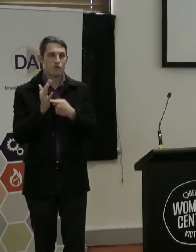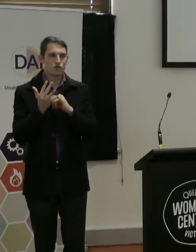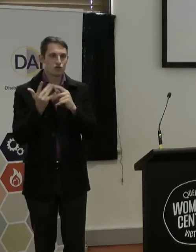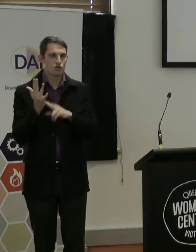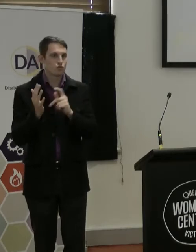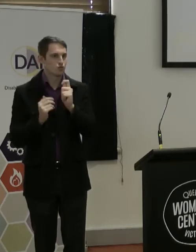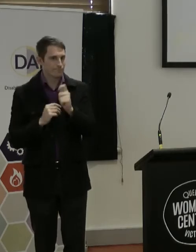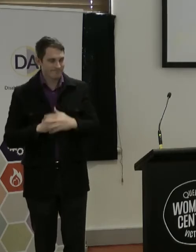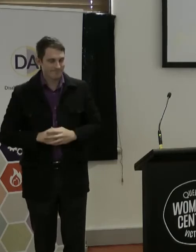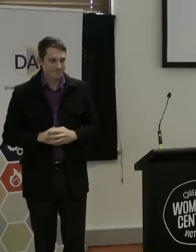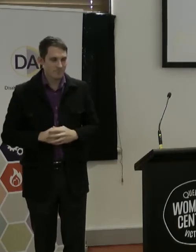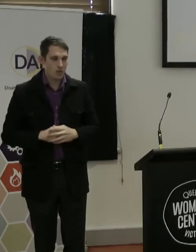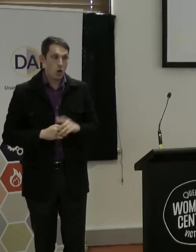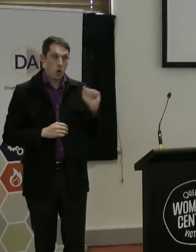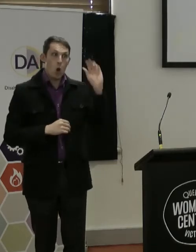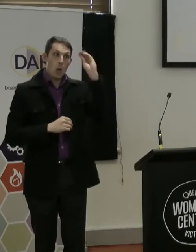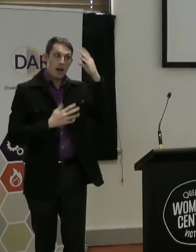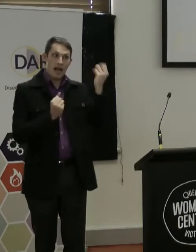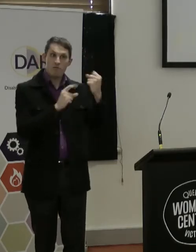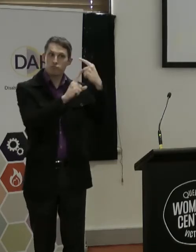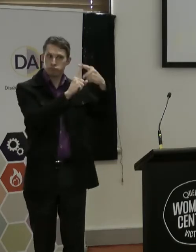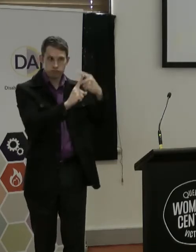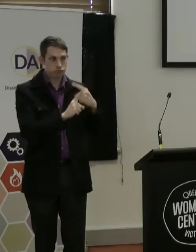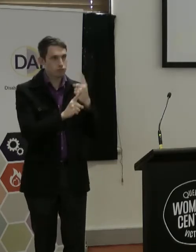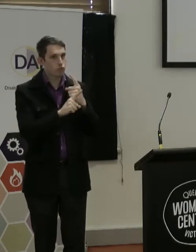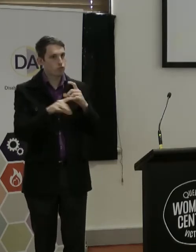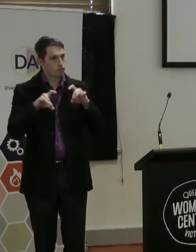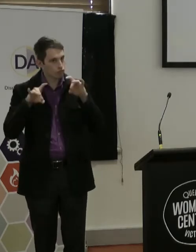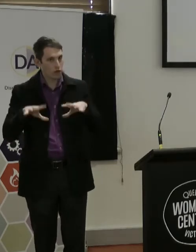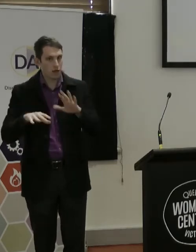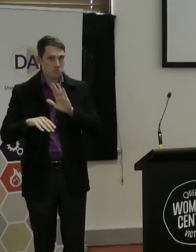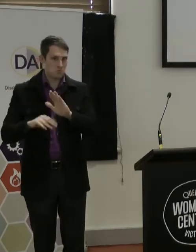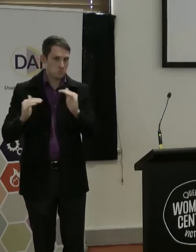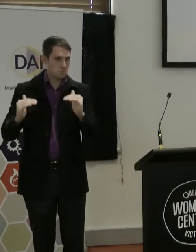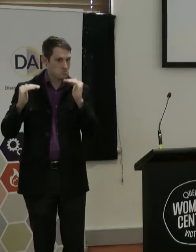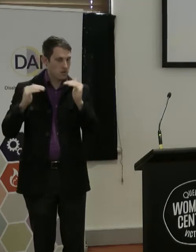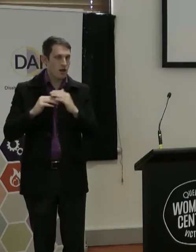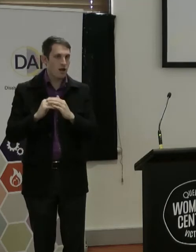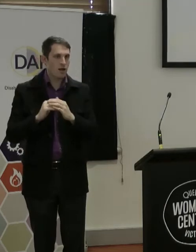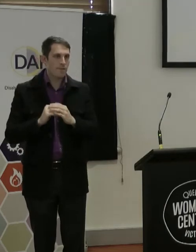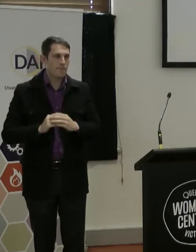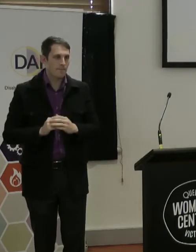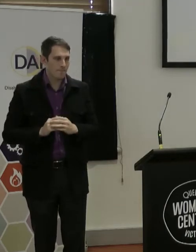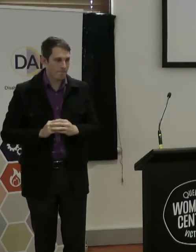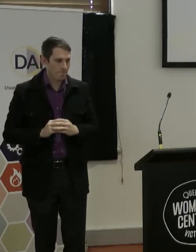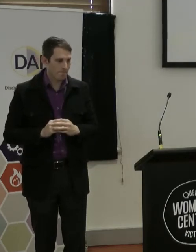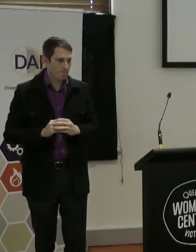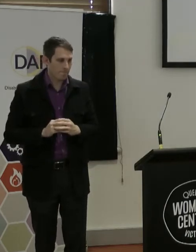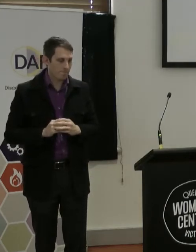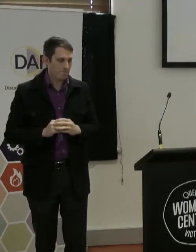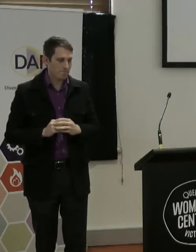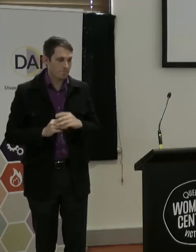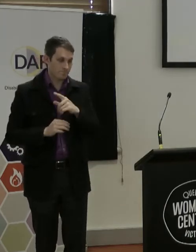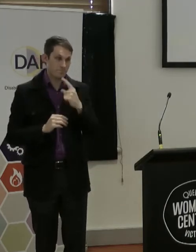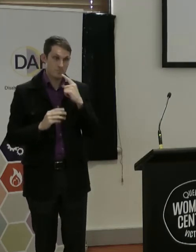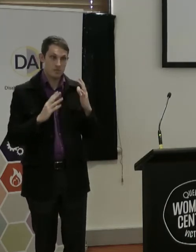some positive things to say about Australia's performance. So noting that it appreciated the following measures. So the adoption